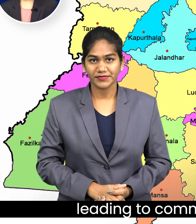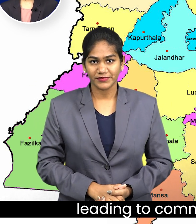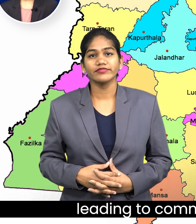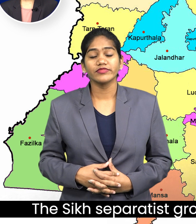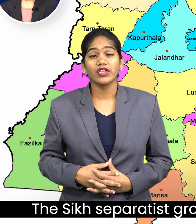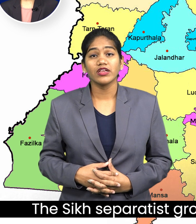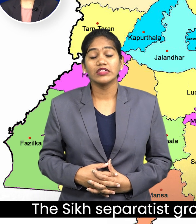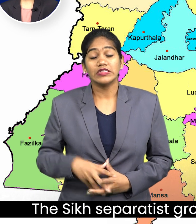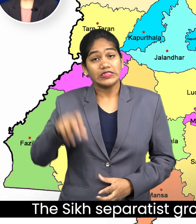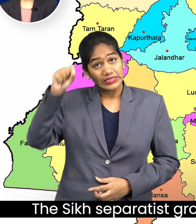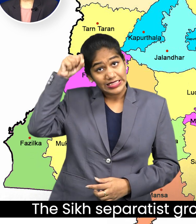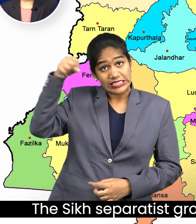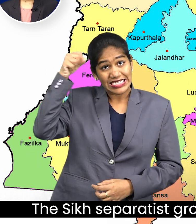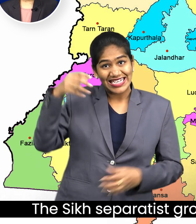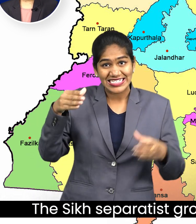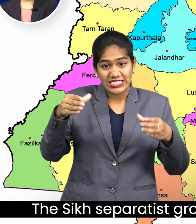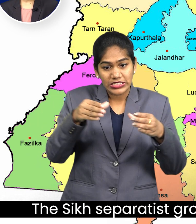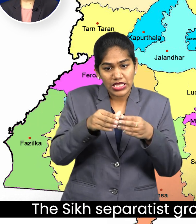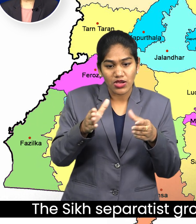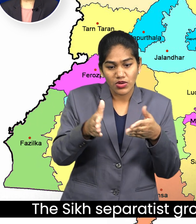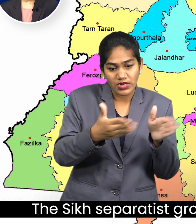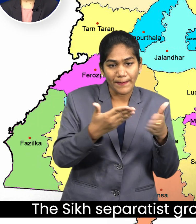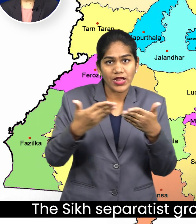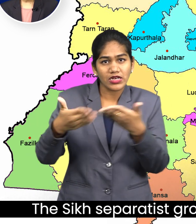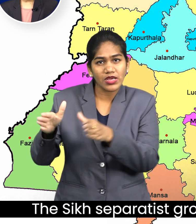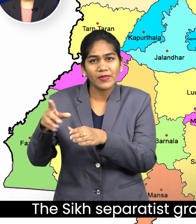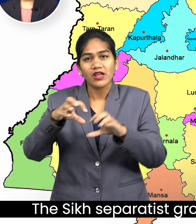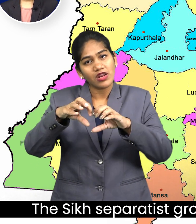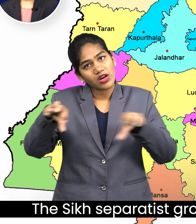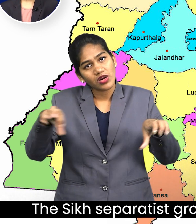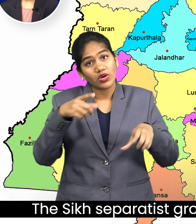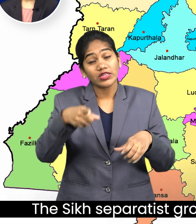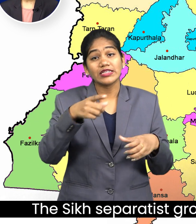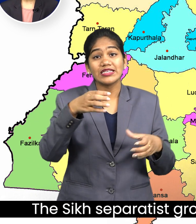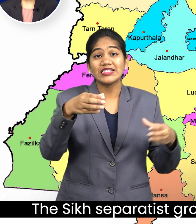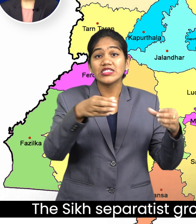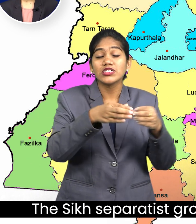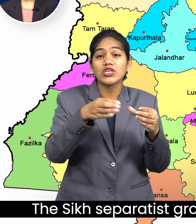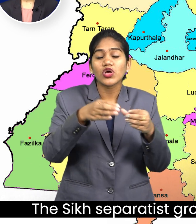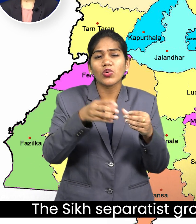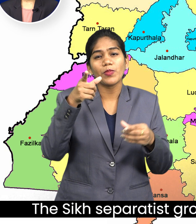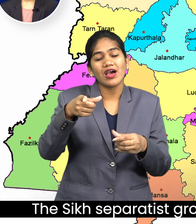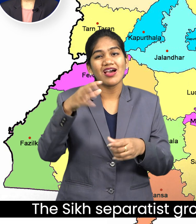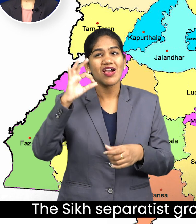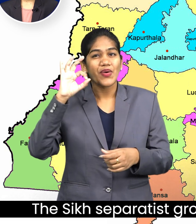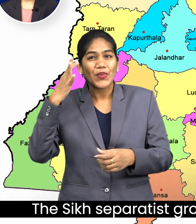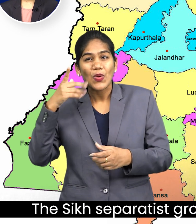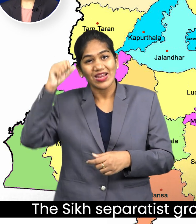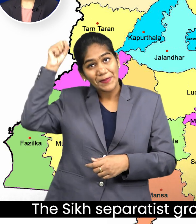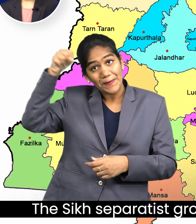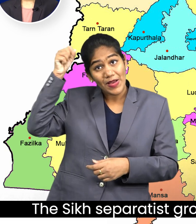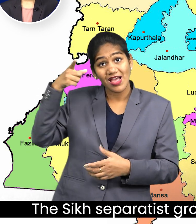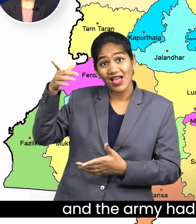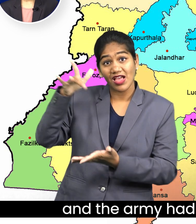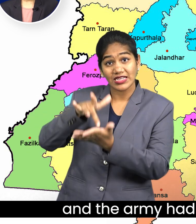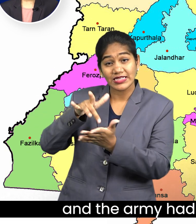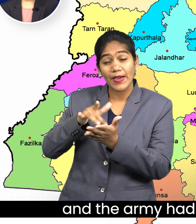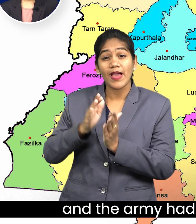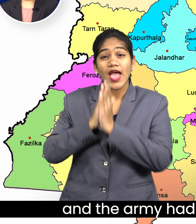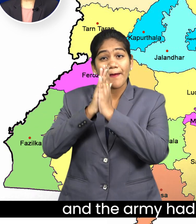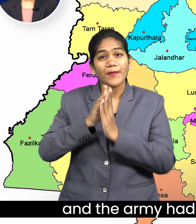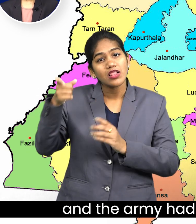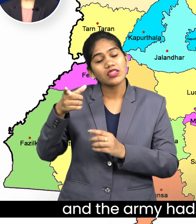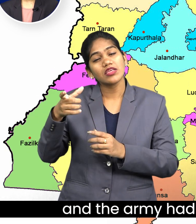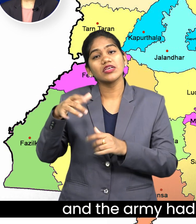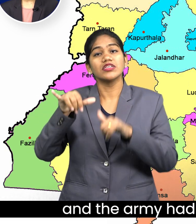The Sikh separatist groups occupied the Golden Temple and